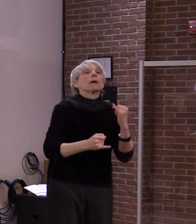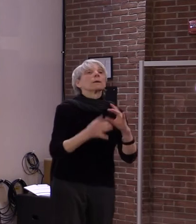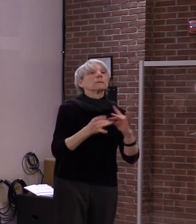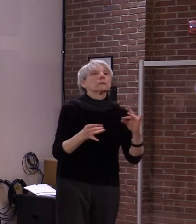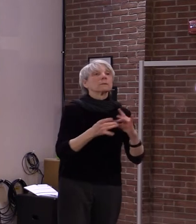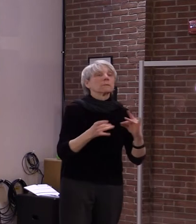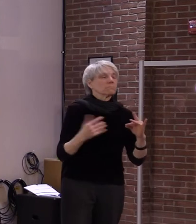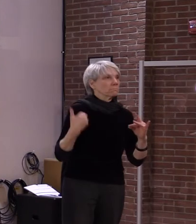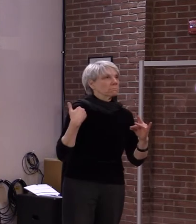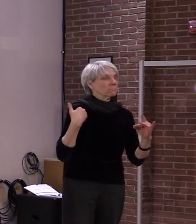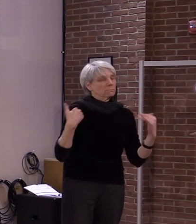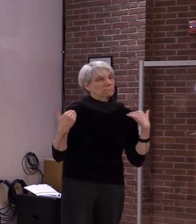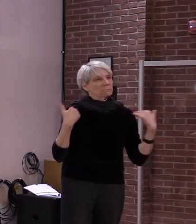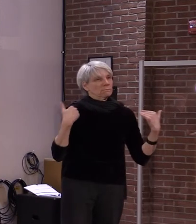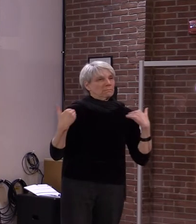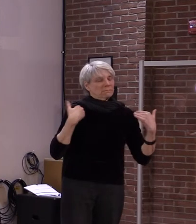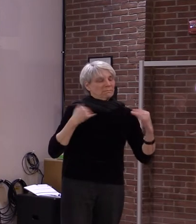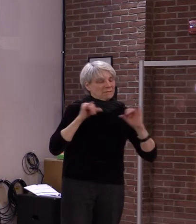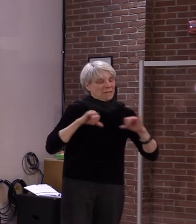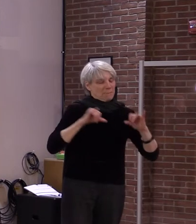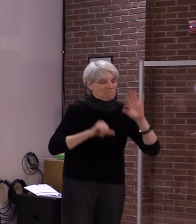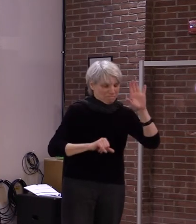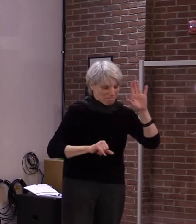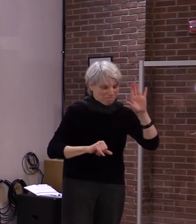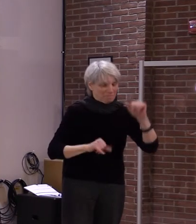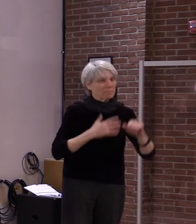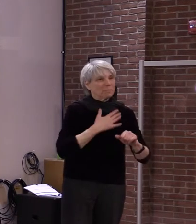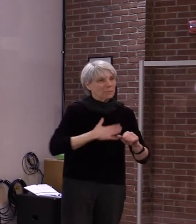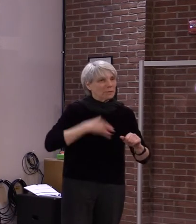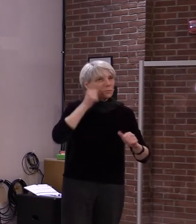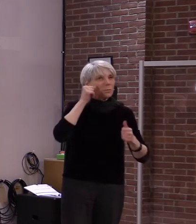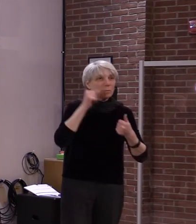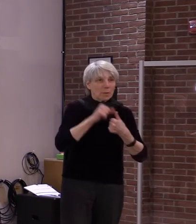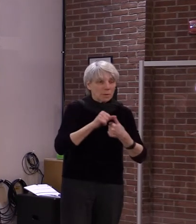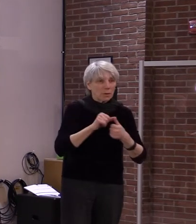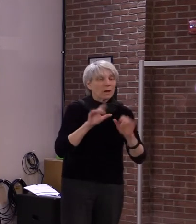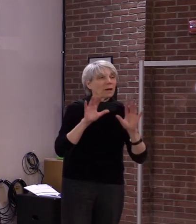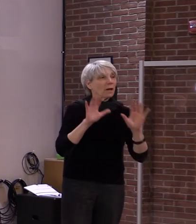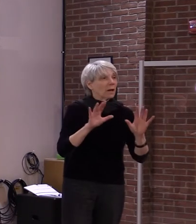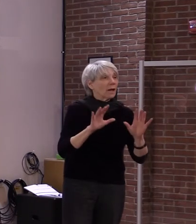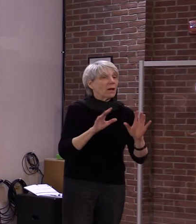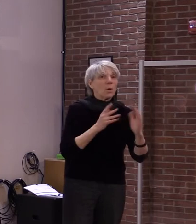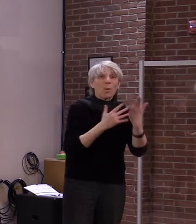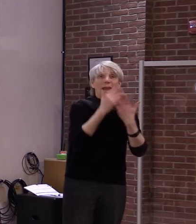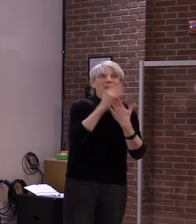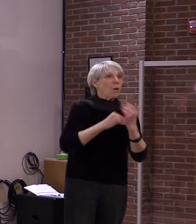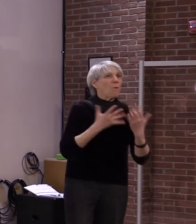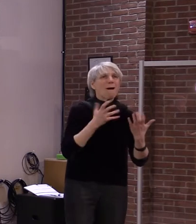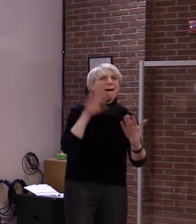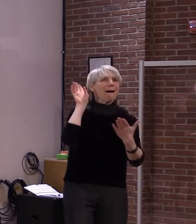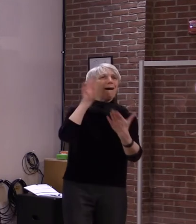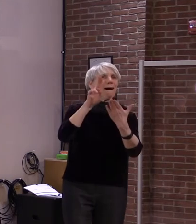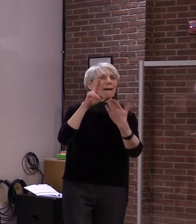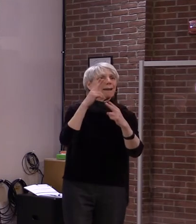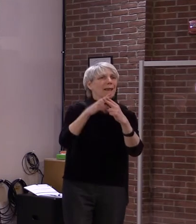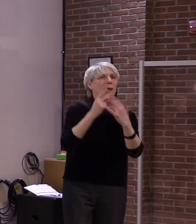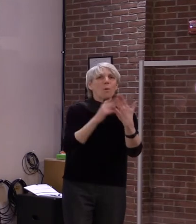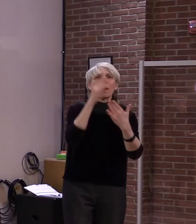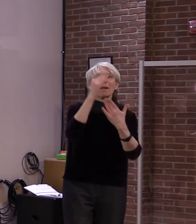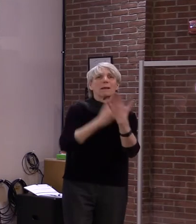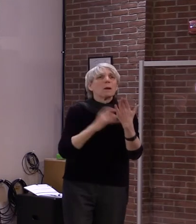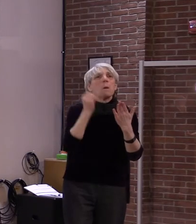getting a lot of questions on this please remember there is no waiting list for extra doses at the end of the